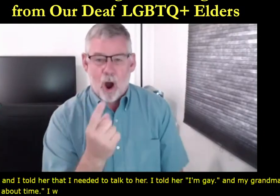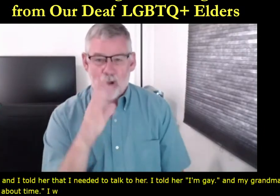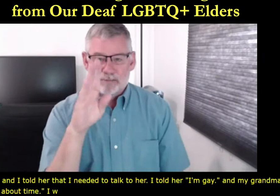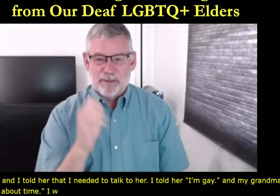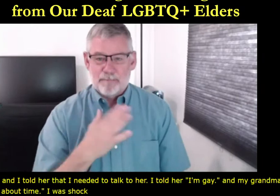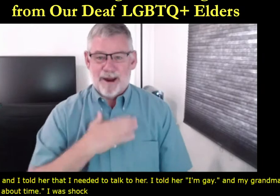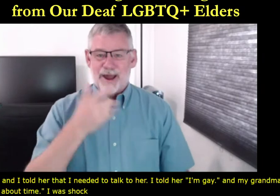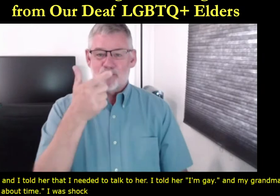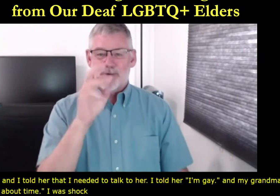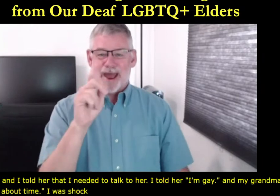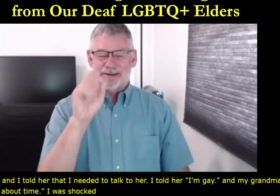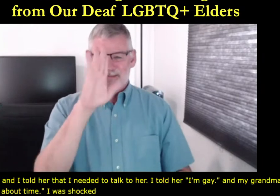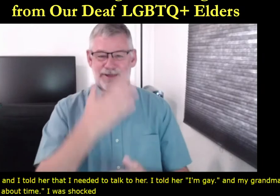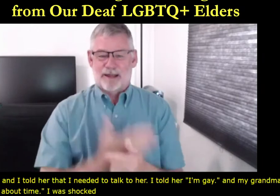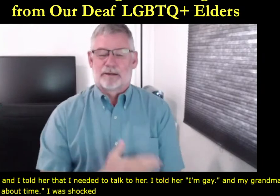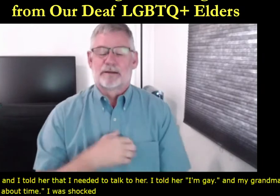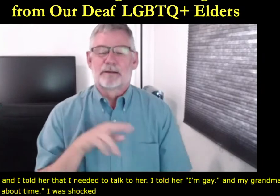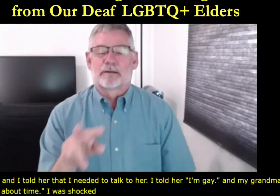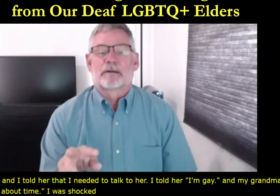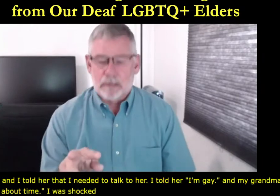love you and you're always going to be my grandson